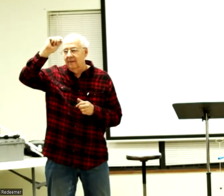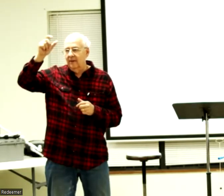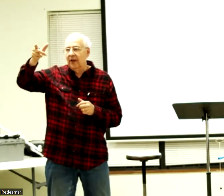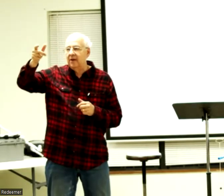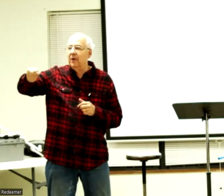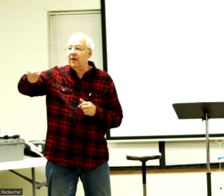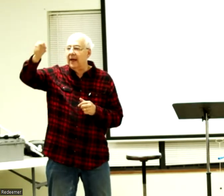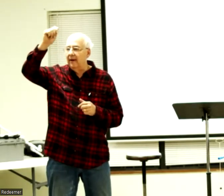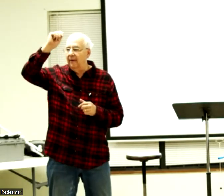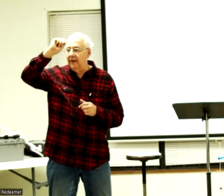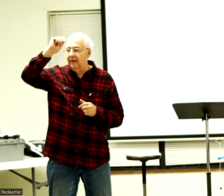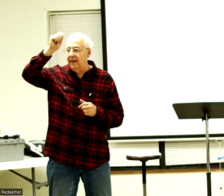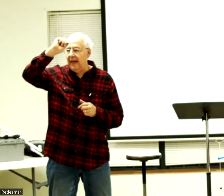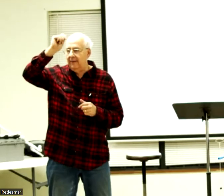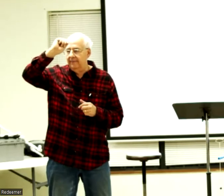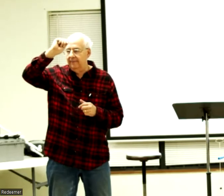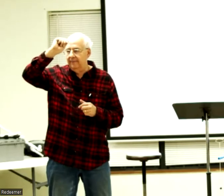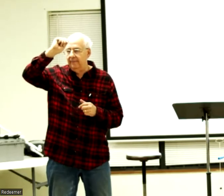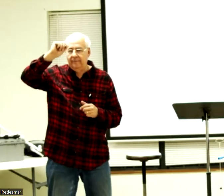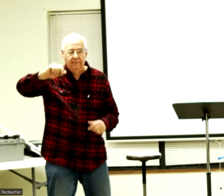It's like you're putting your hat on, right? Hat.